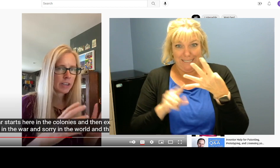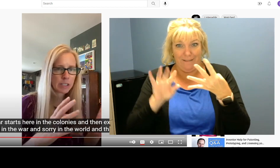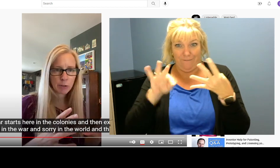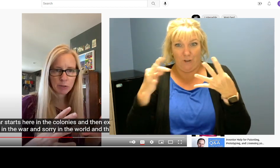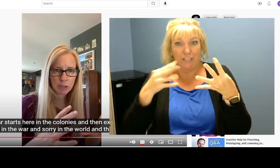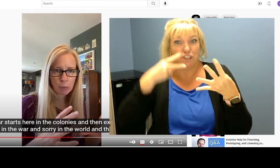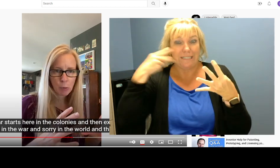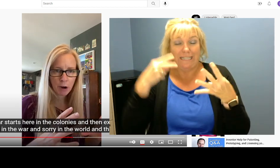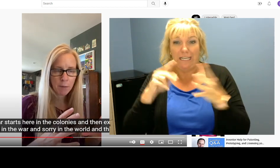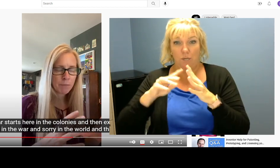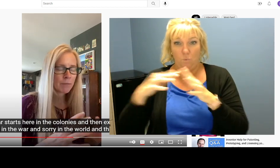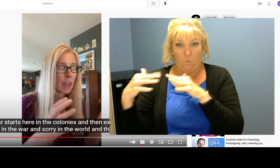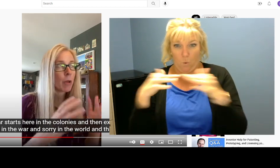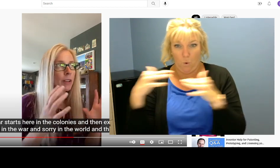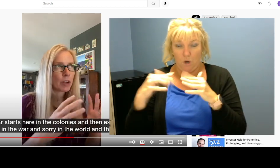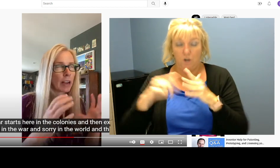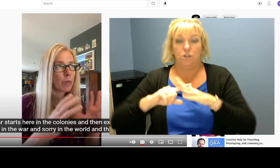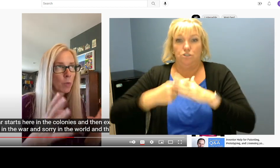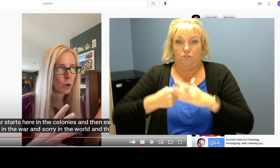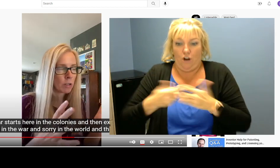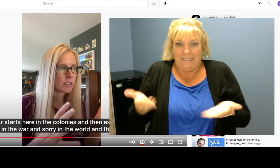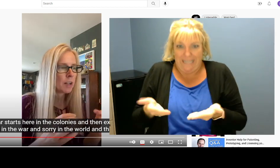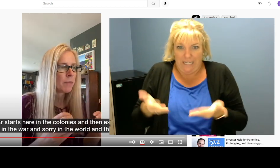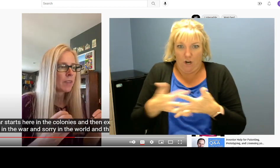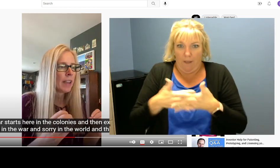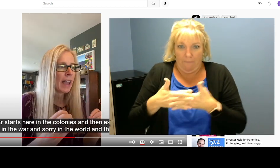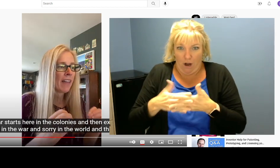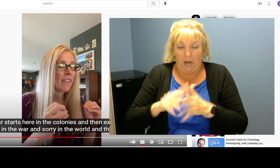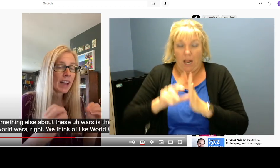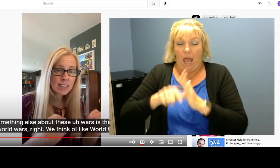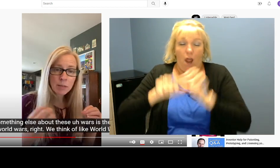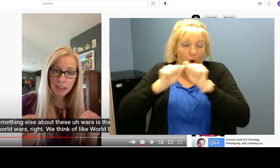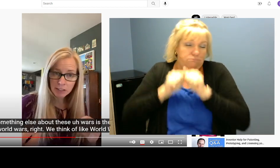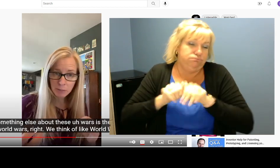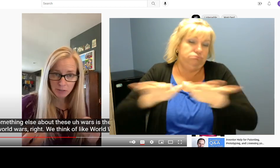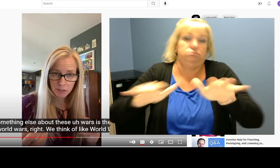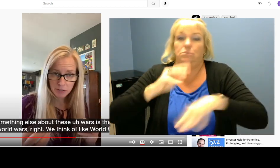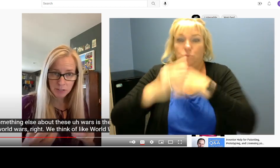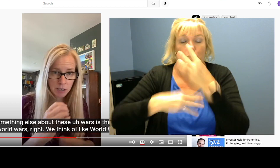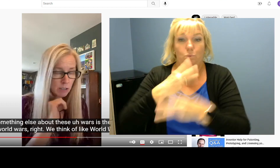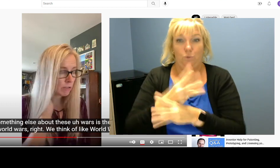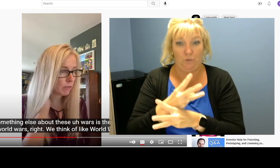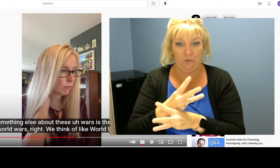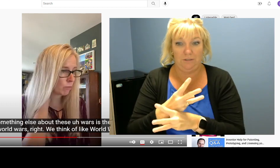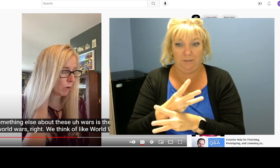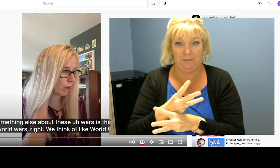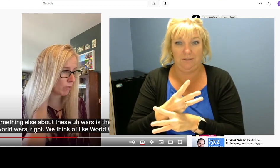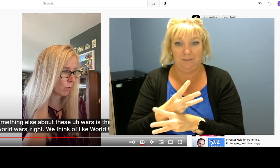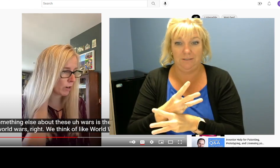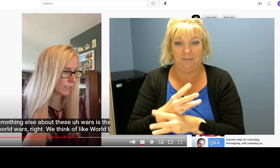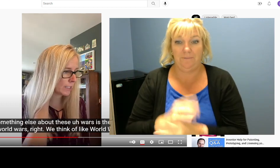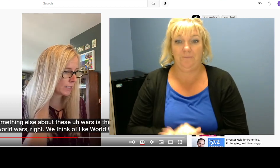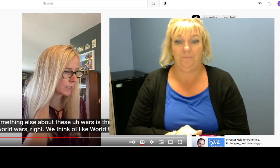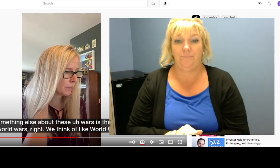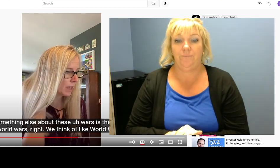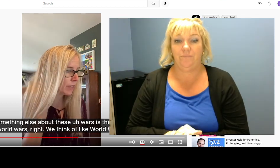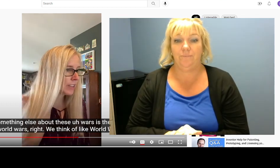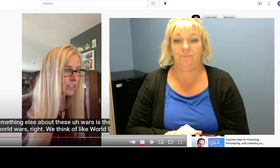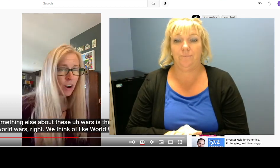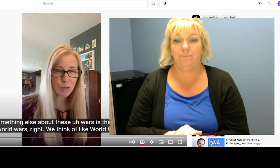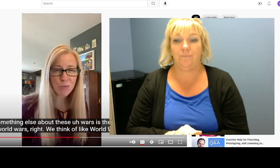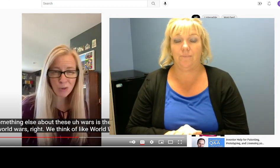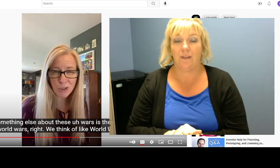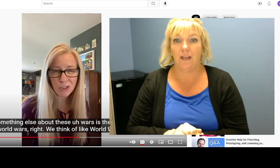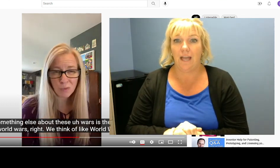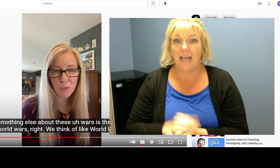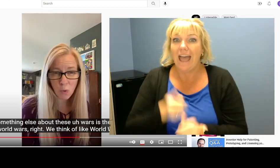and then explodes in the war, in the world. And that's something else about these wars, is these